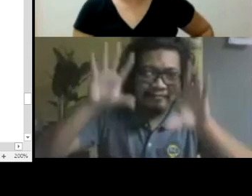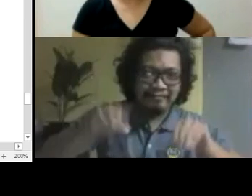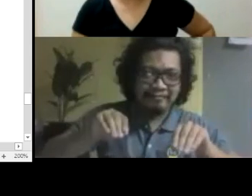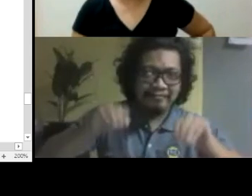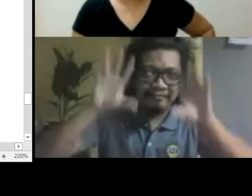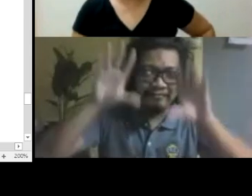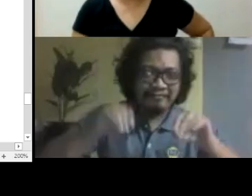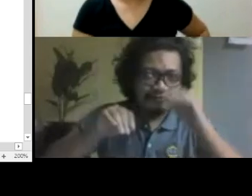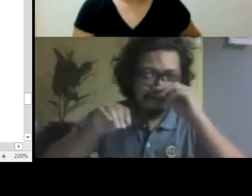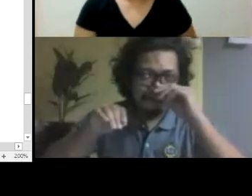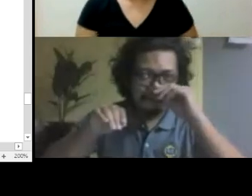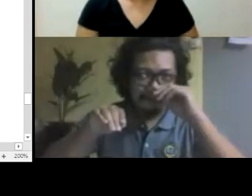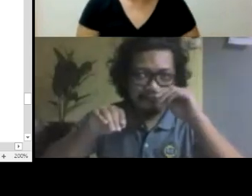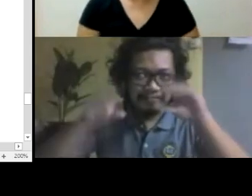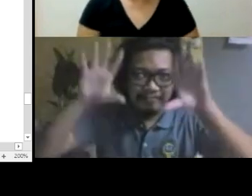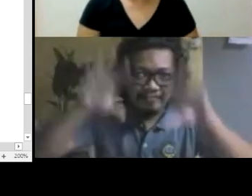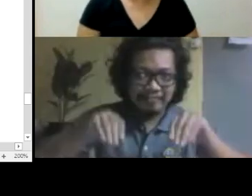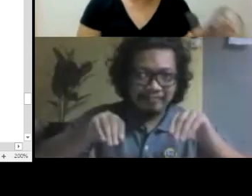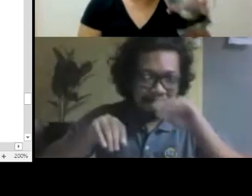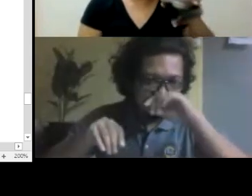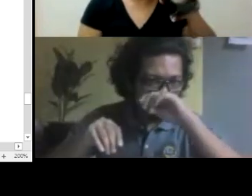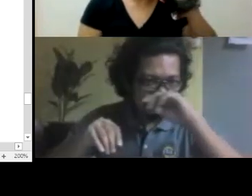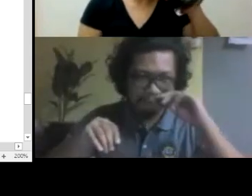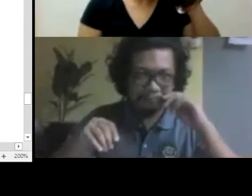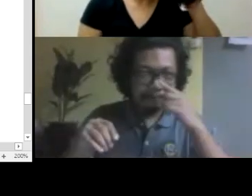see me? Okay, can we stop sharing?